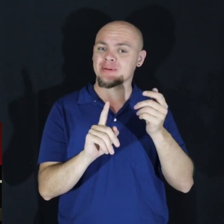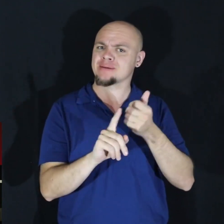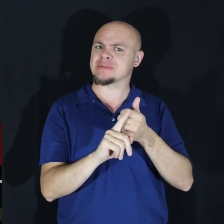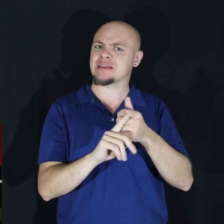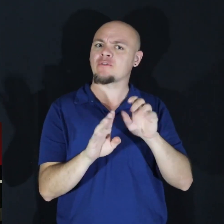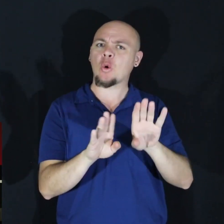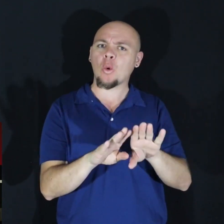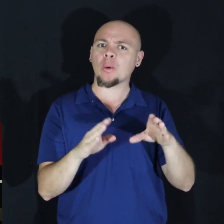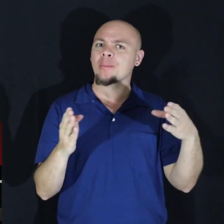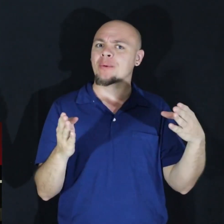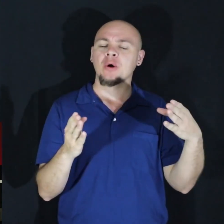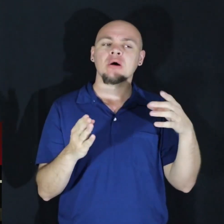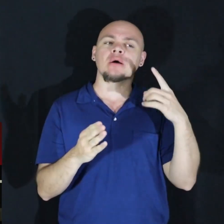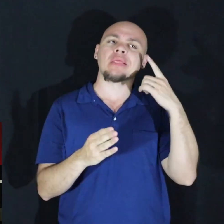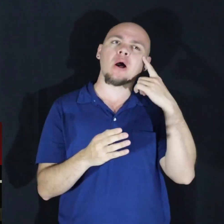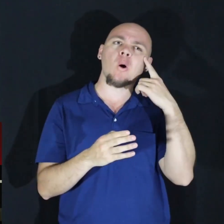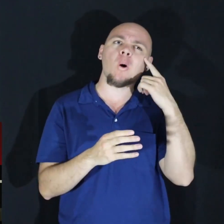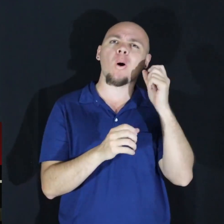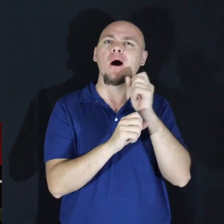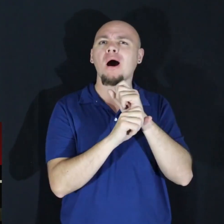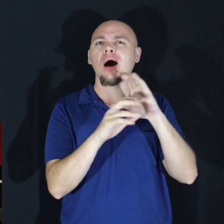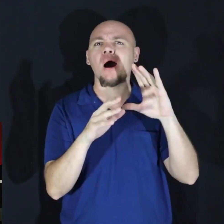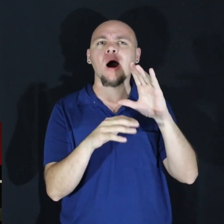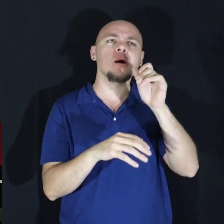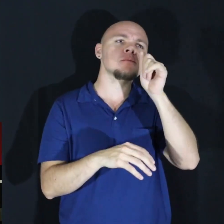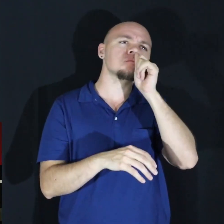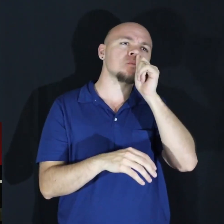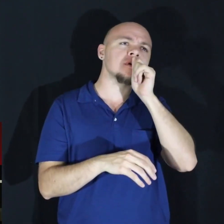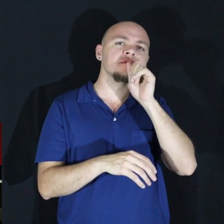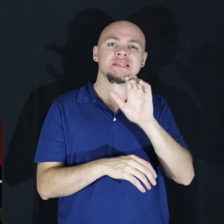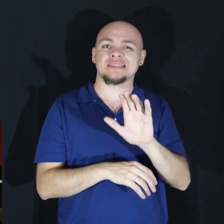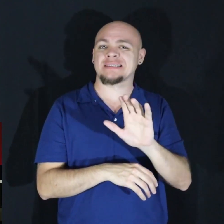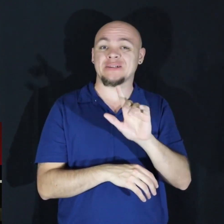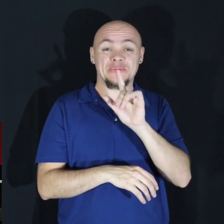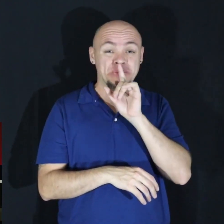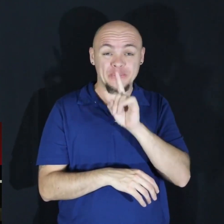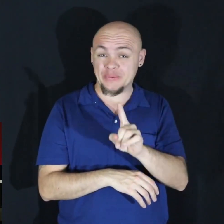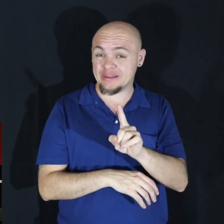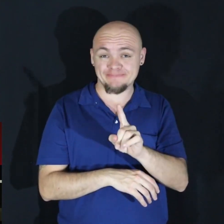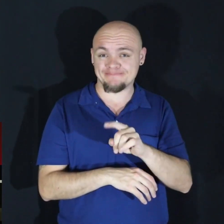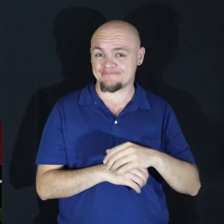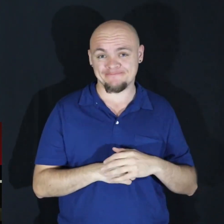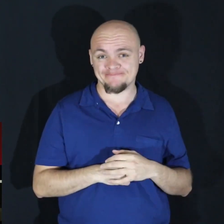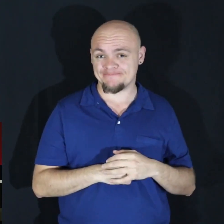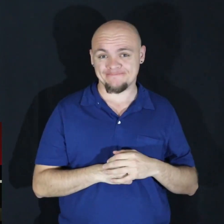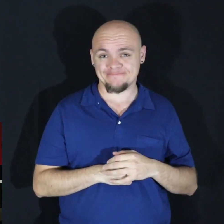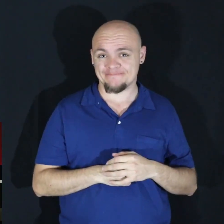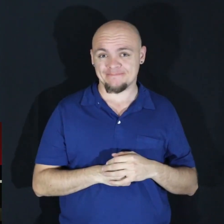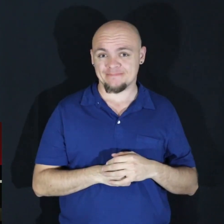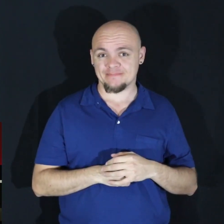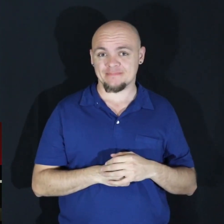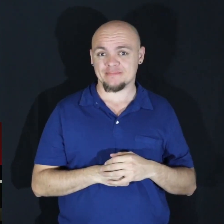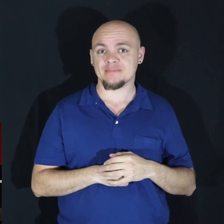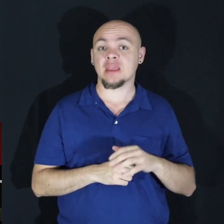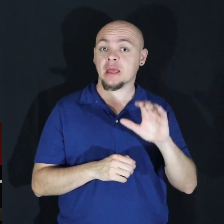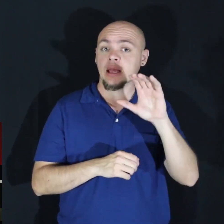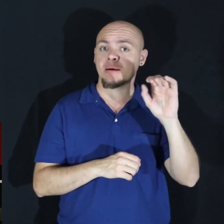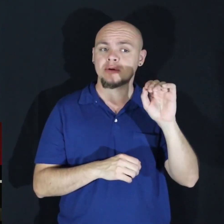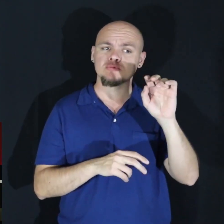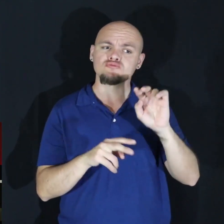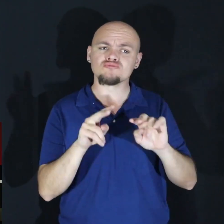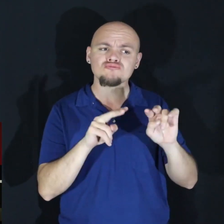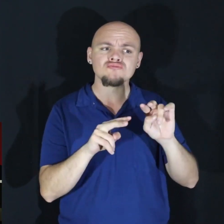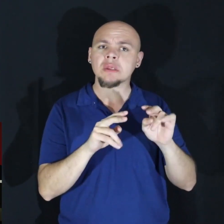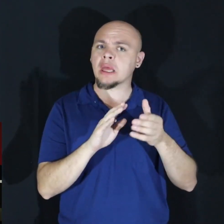Whatever illusion we have about our own privacy doesn't exist. Now, in these companies I looked after and